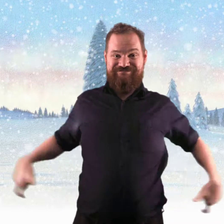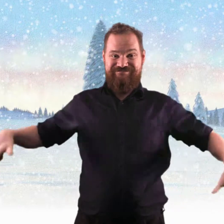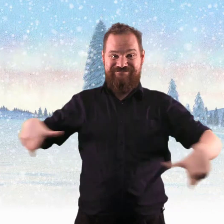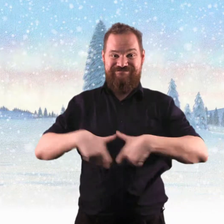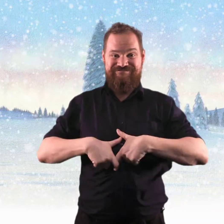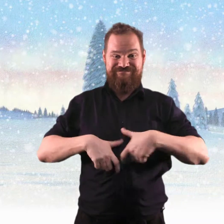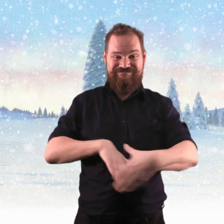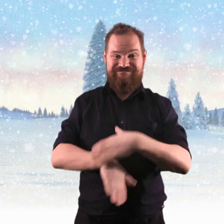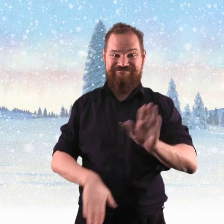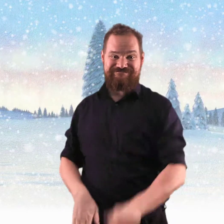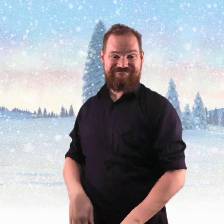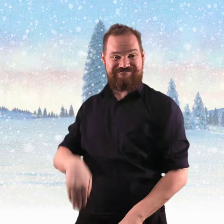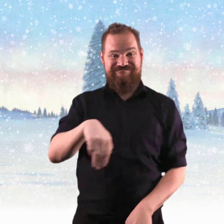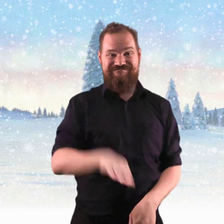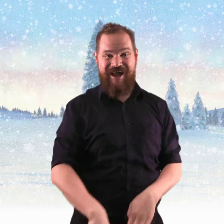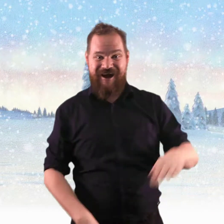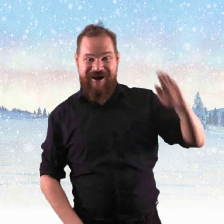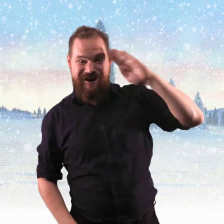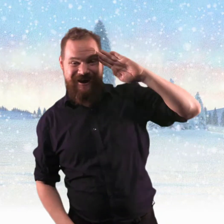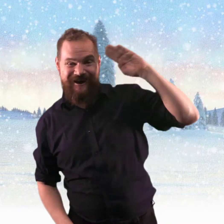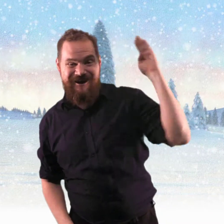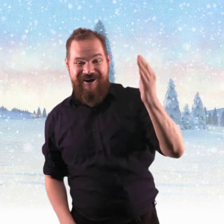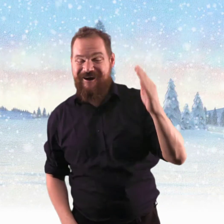boots. It was Father Christmas.